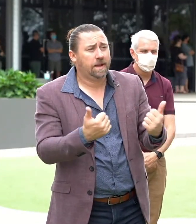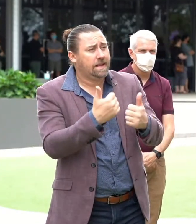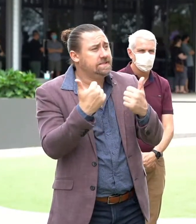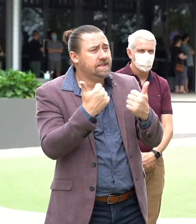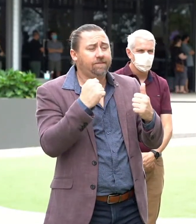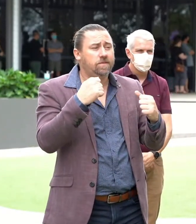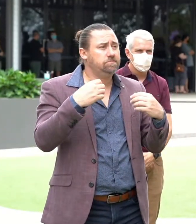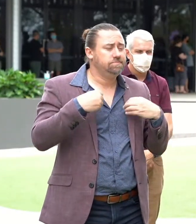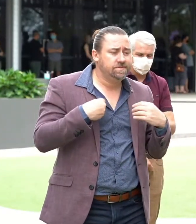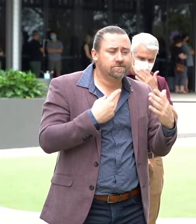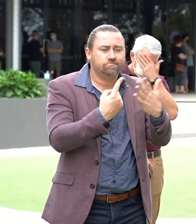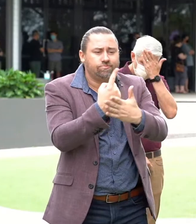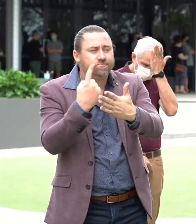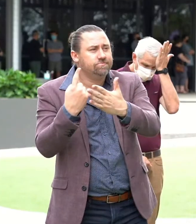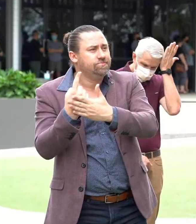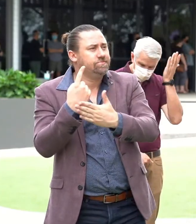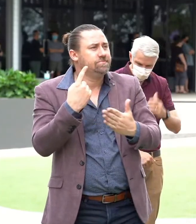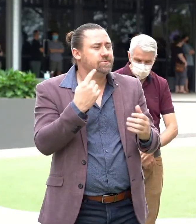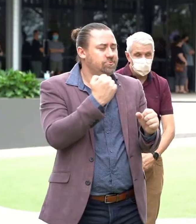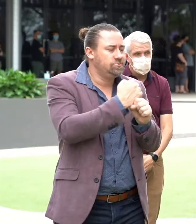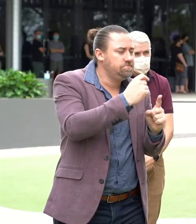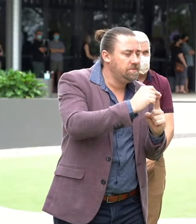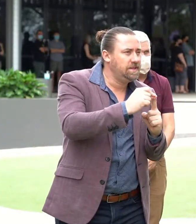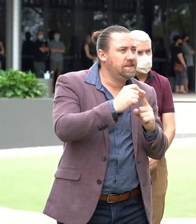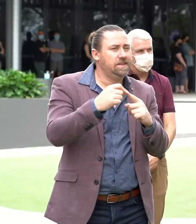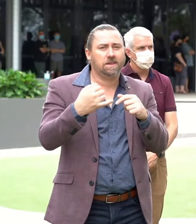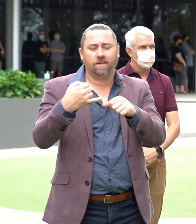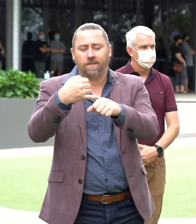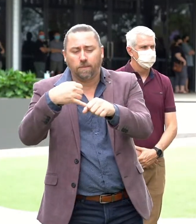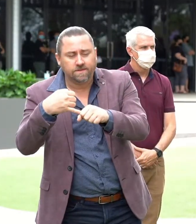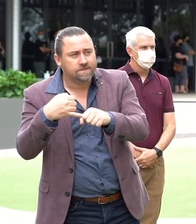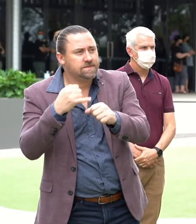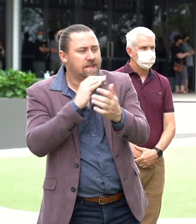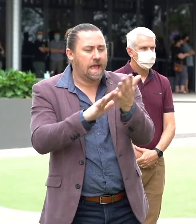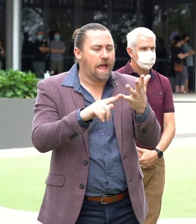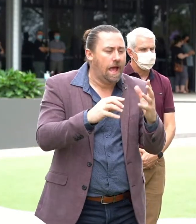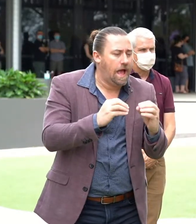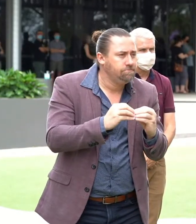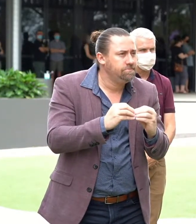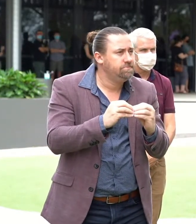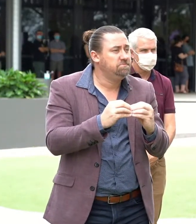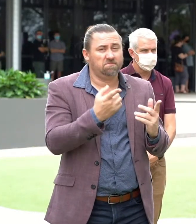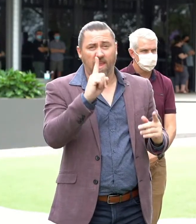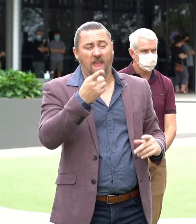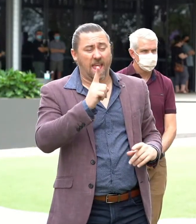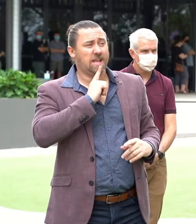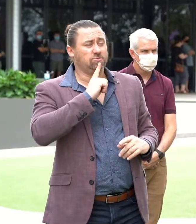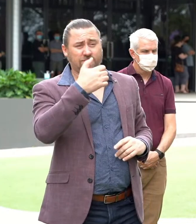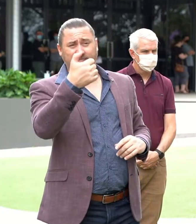available. There's lots of pop-up clinics. As the Minister's mentioned earlier, we've got